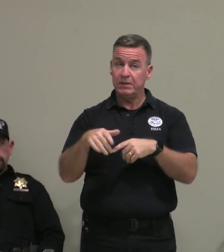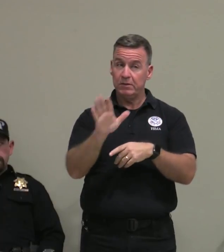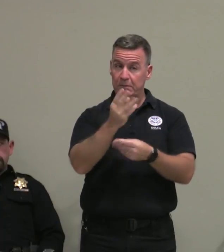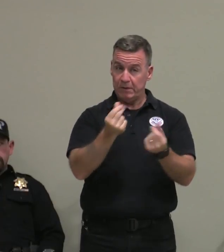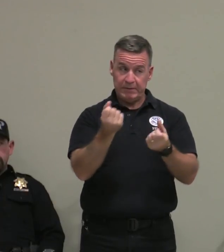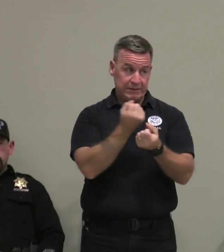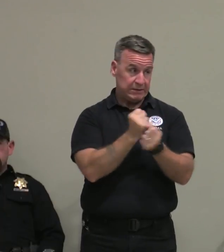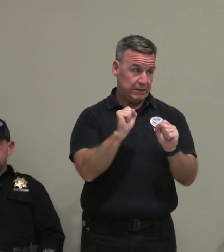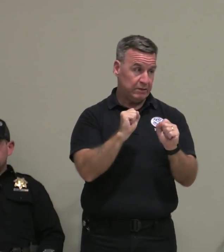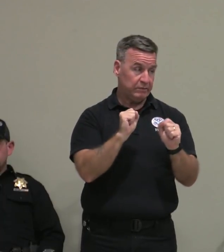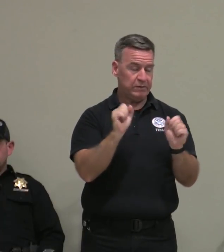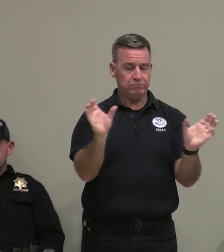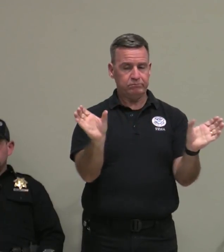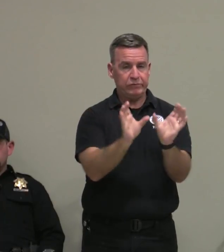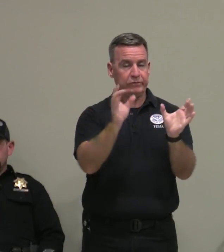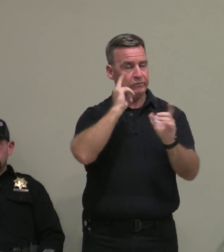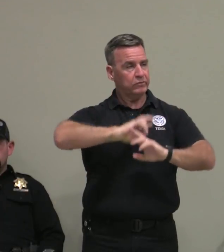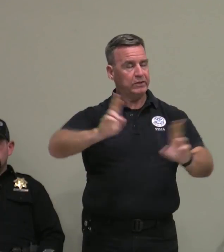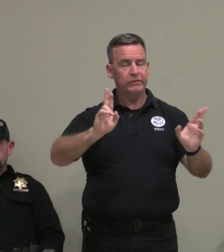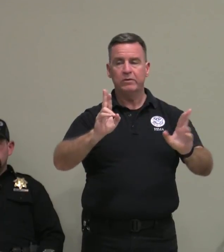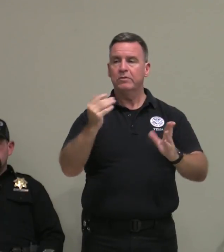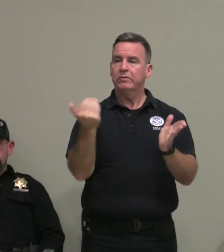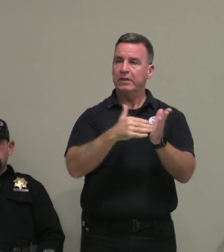safe and certified for rebuilding.